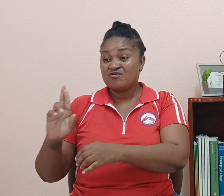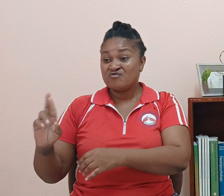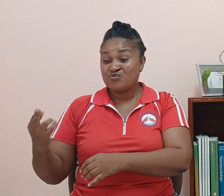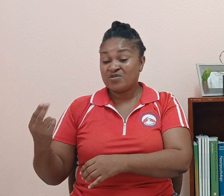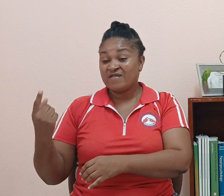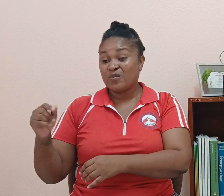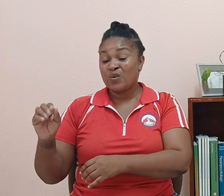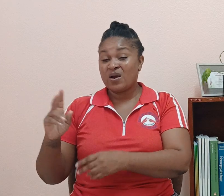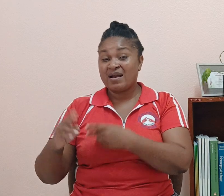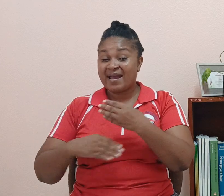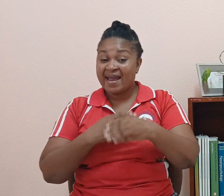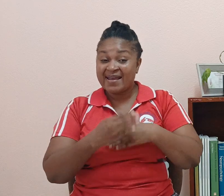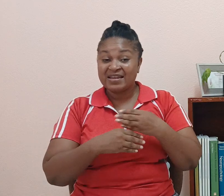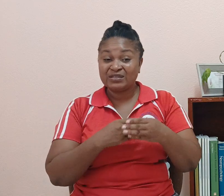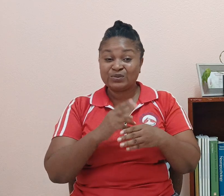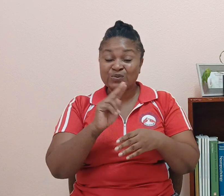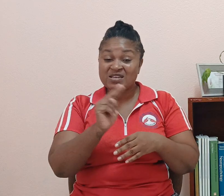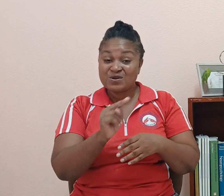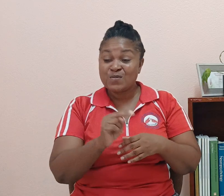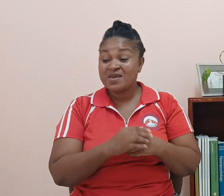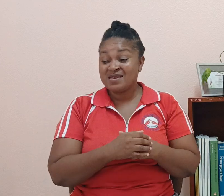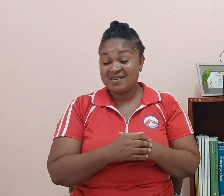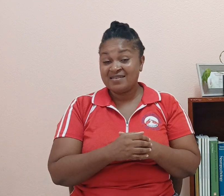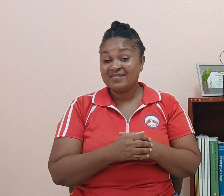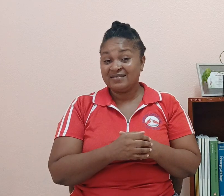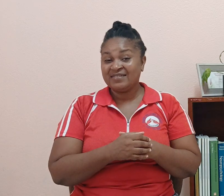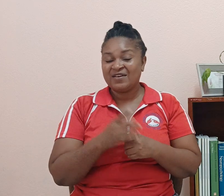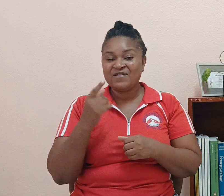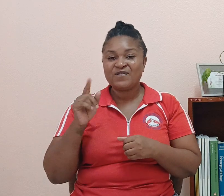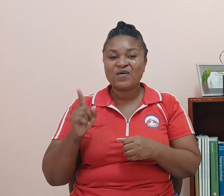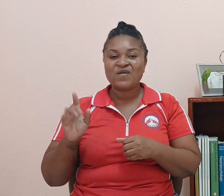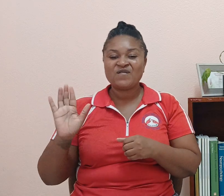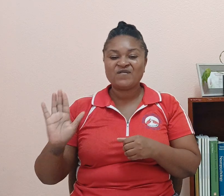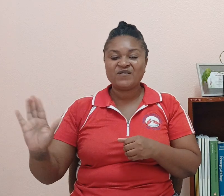to Naomi and for her good behavior.